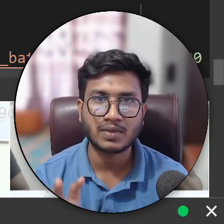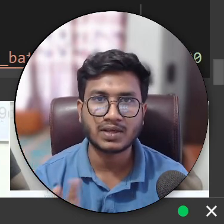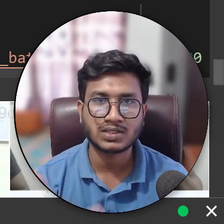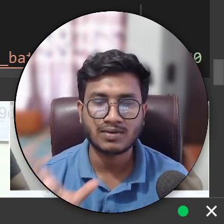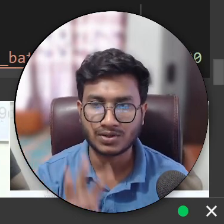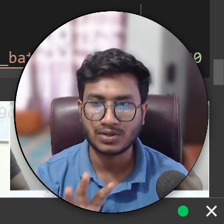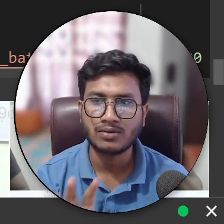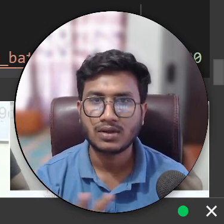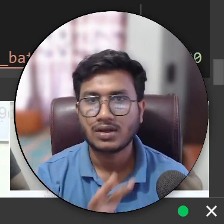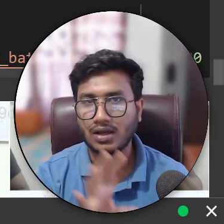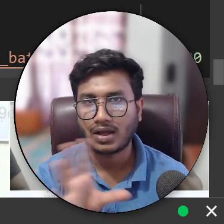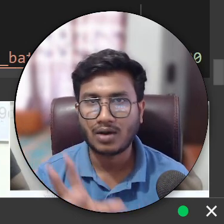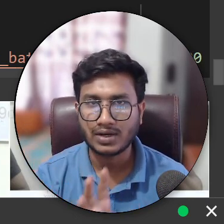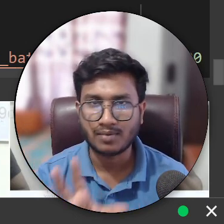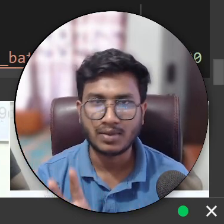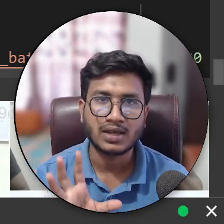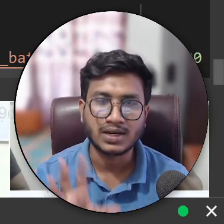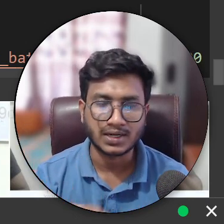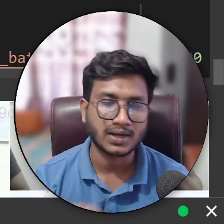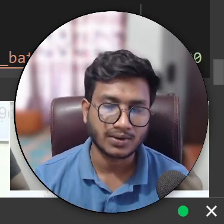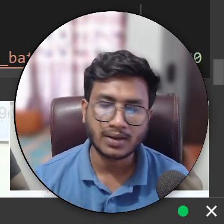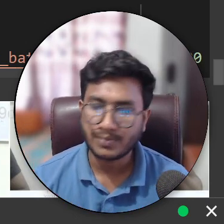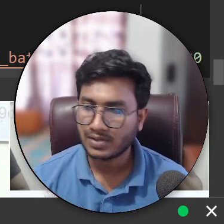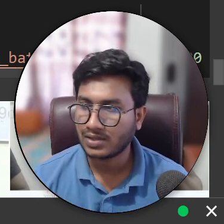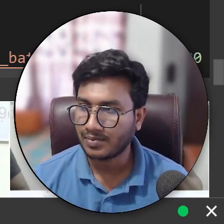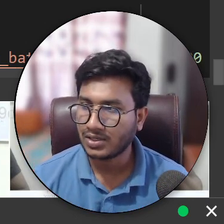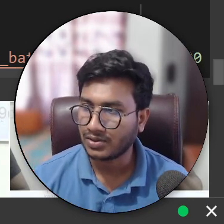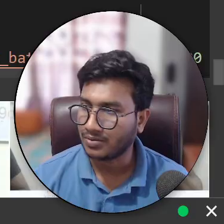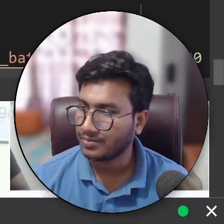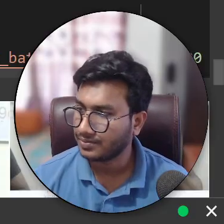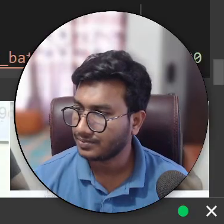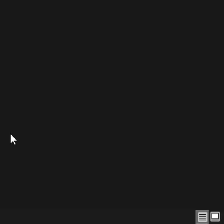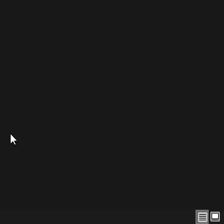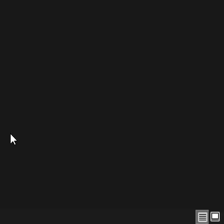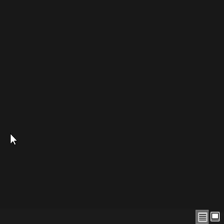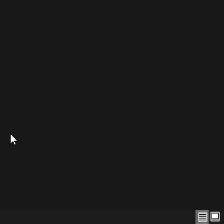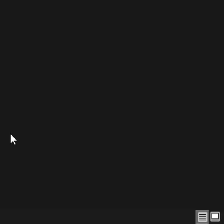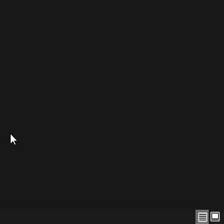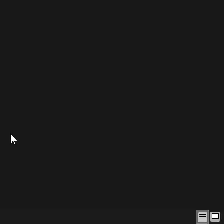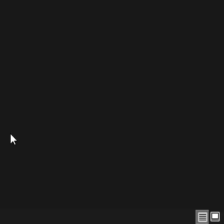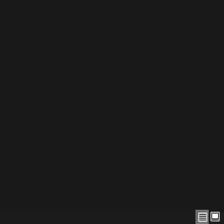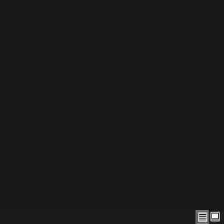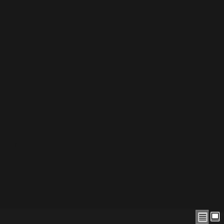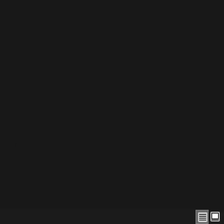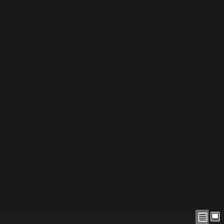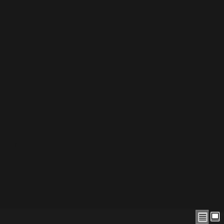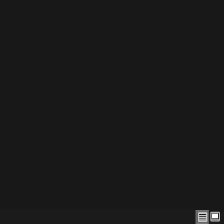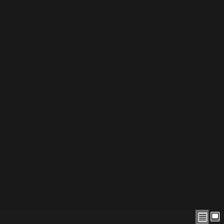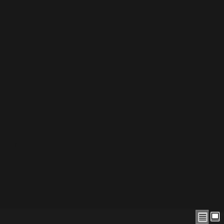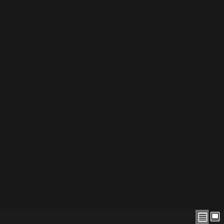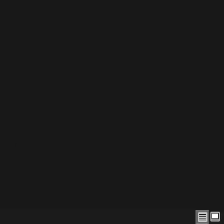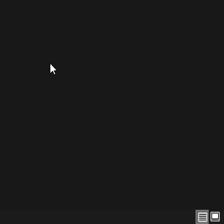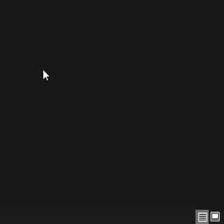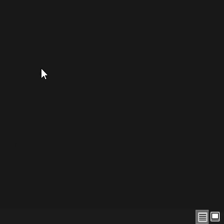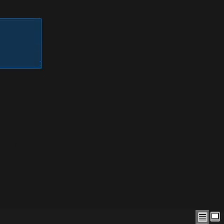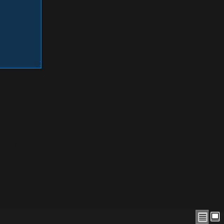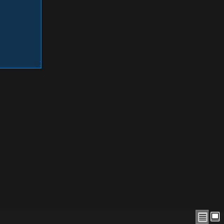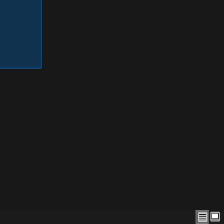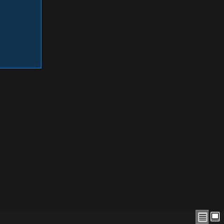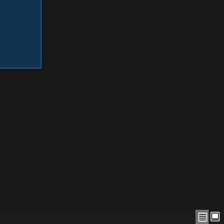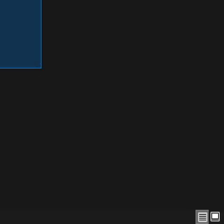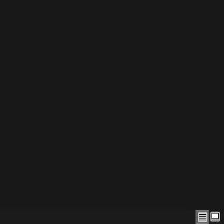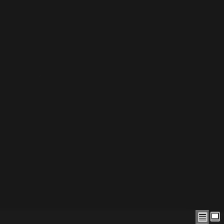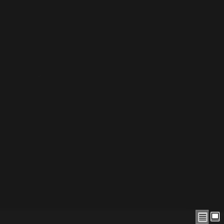already created the application. I will show you how it can be integrated. Okay, so let me show you. So guys, I already downloaded that particular model, and this is